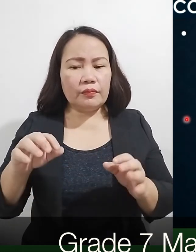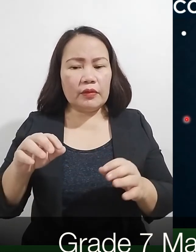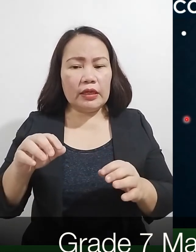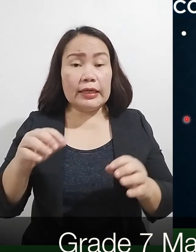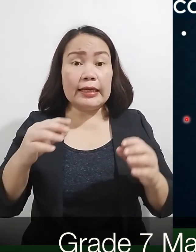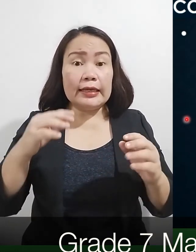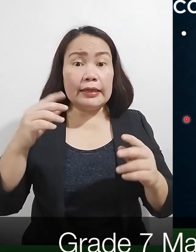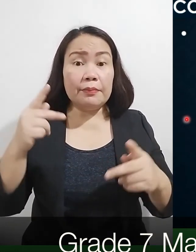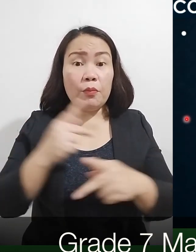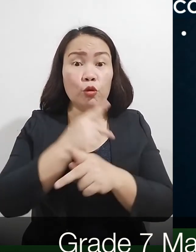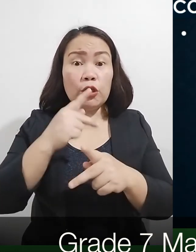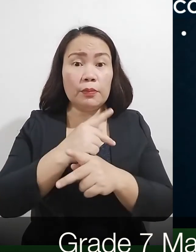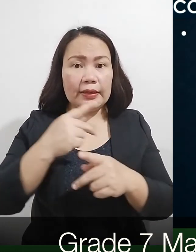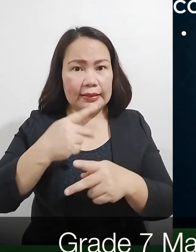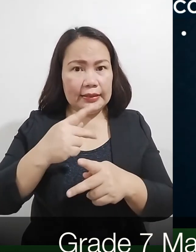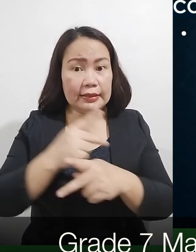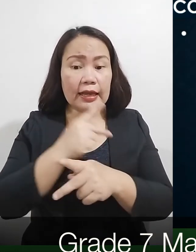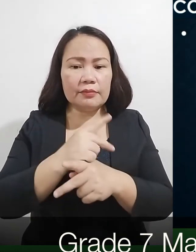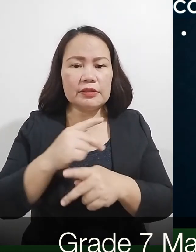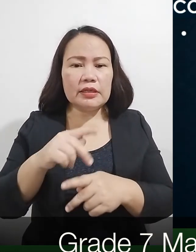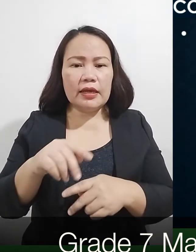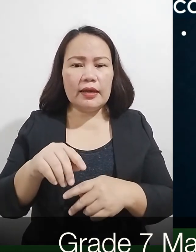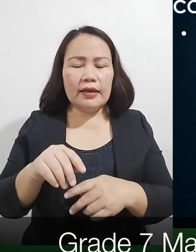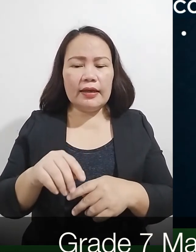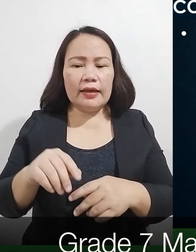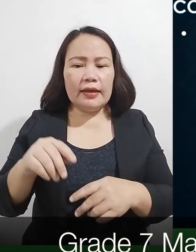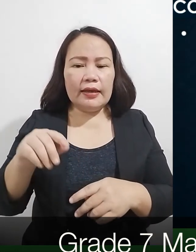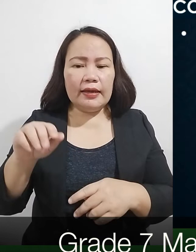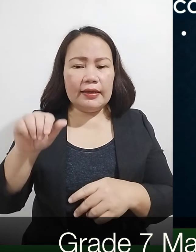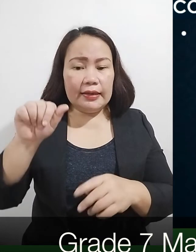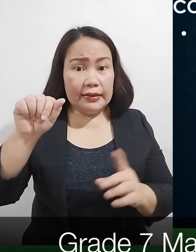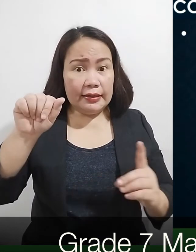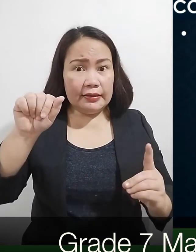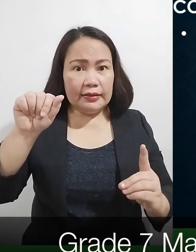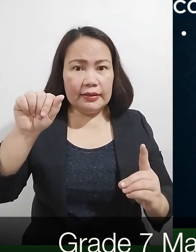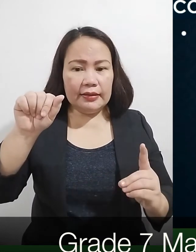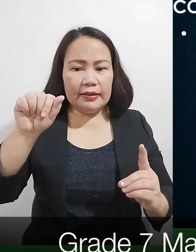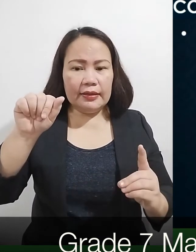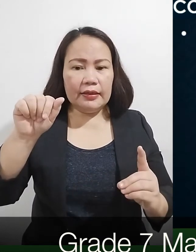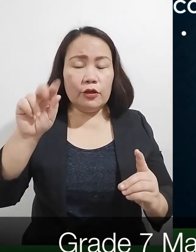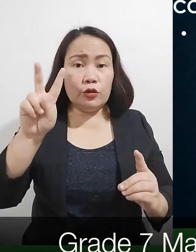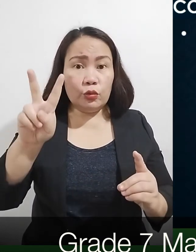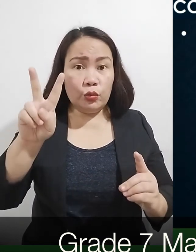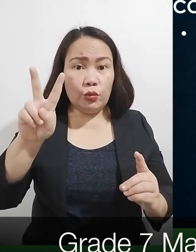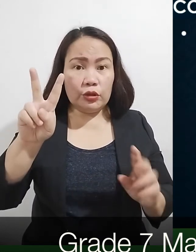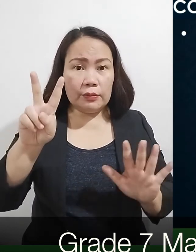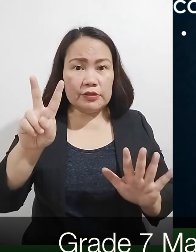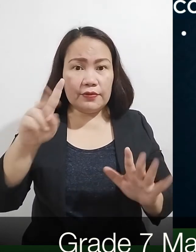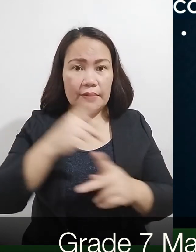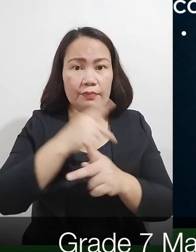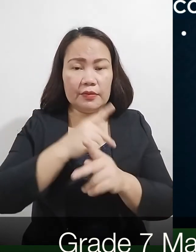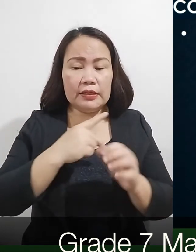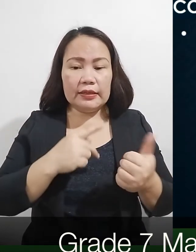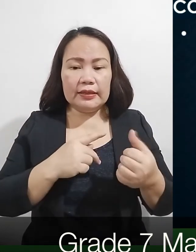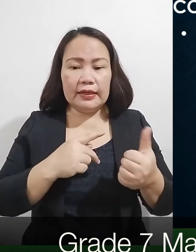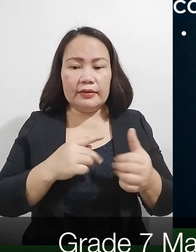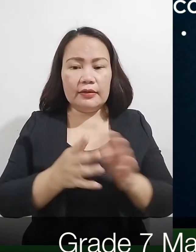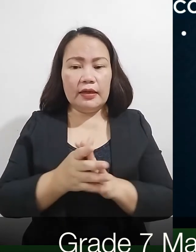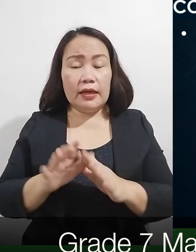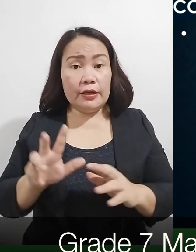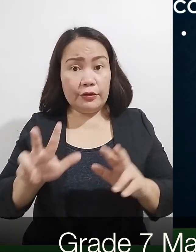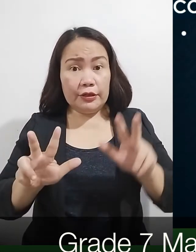ang gagawin natin. I-multiply natin siya. Ito, A and D, ayun. So, 2 times 5, that is